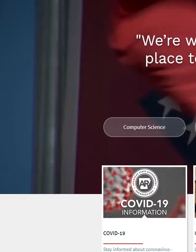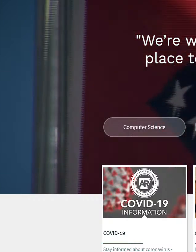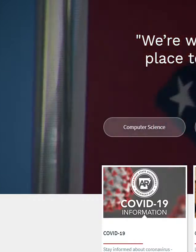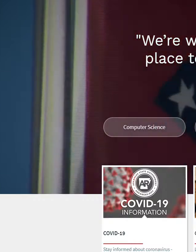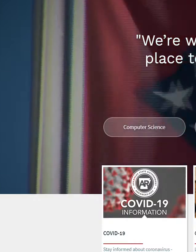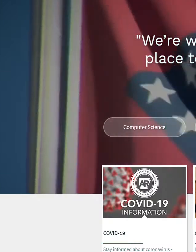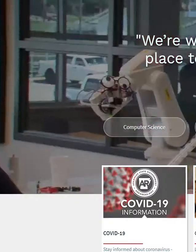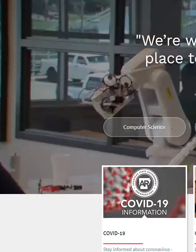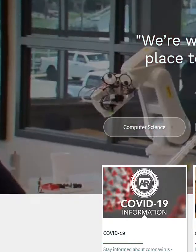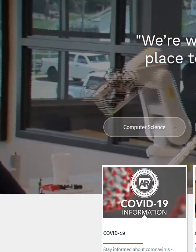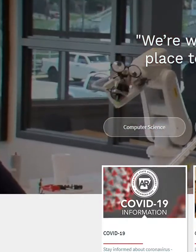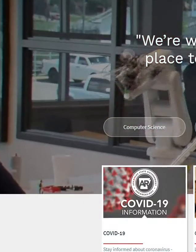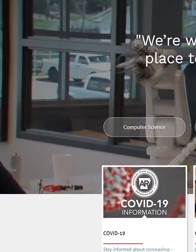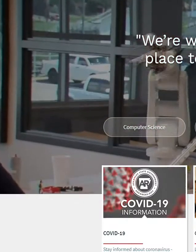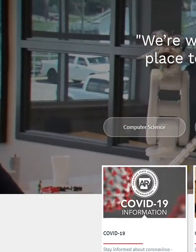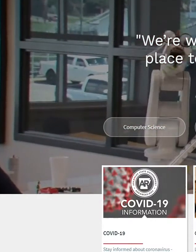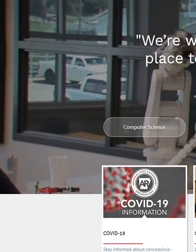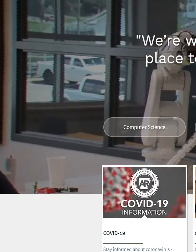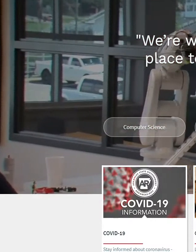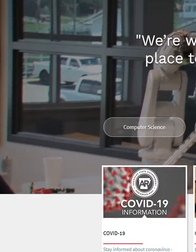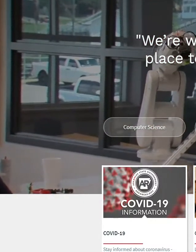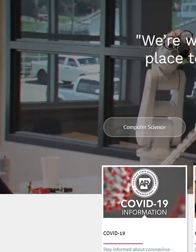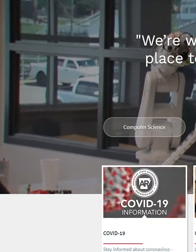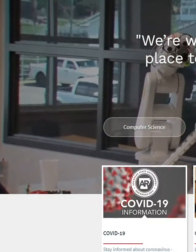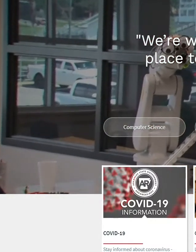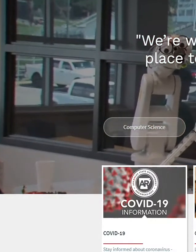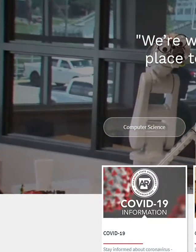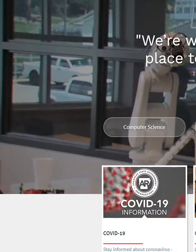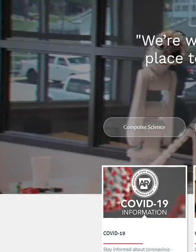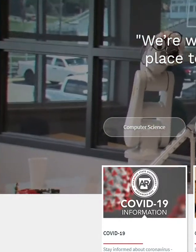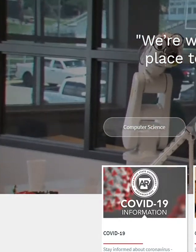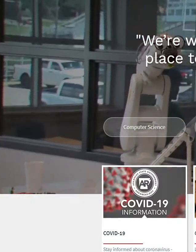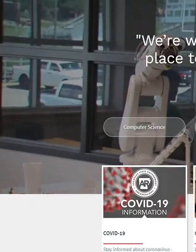check. 1, 2, 1, 2, 1, 2, 1, 2. Just check.